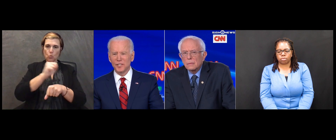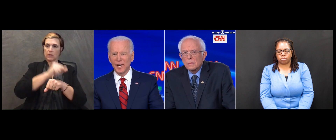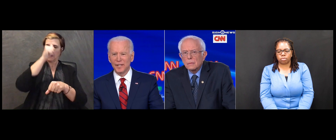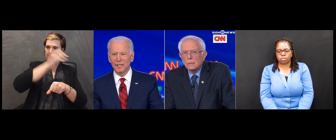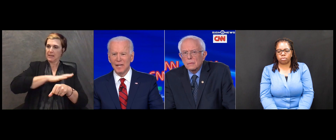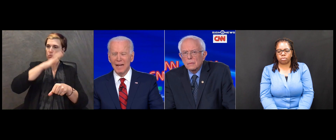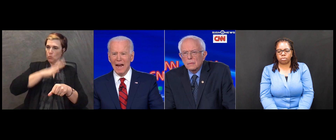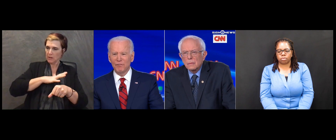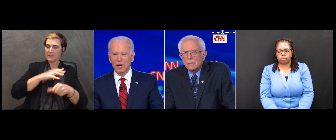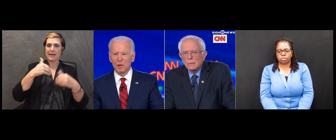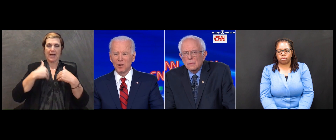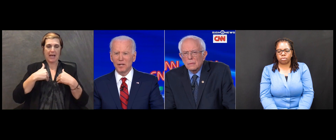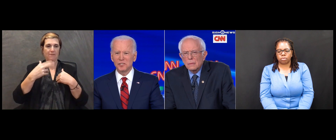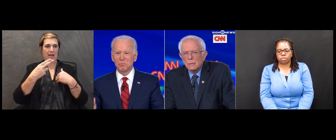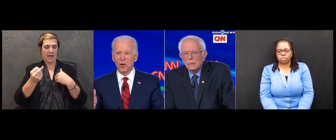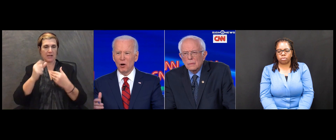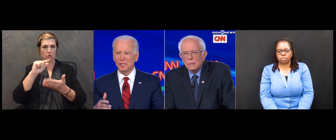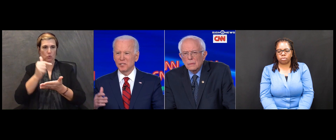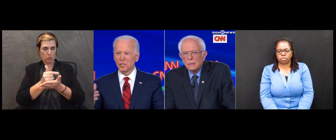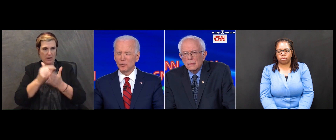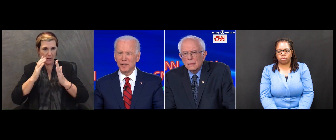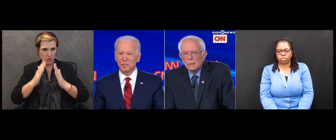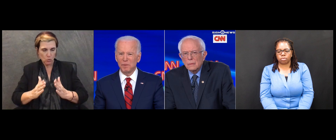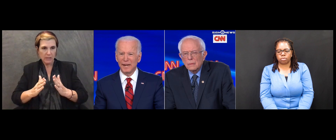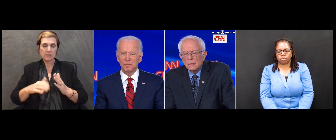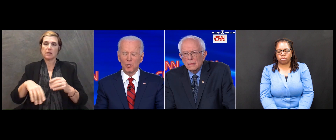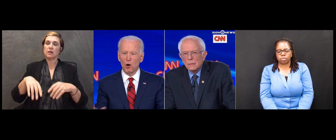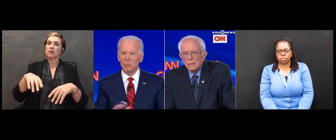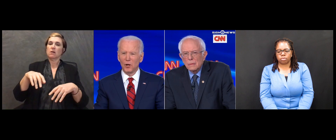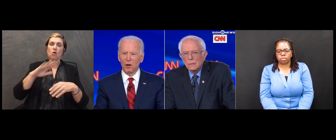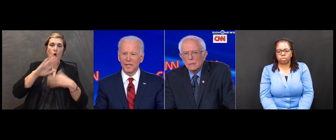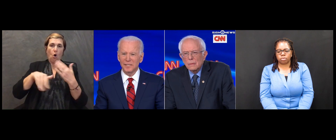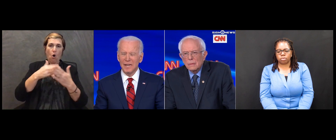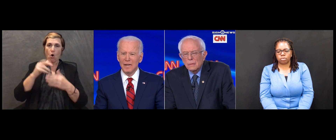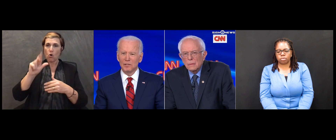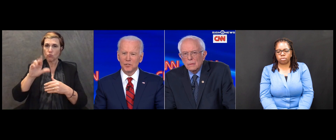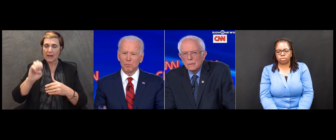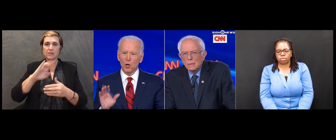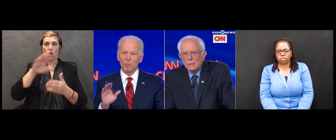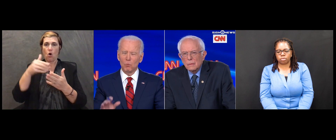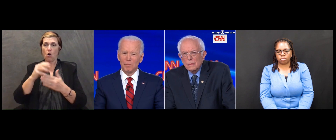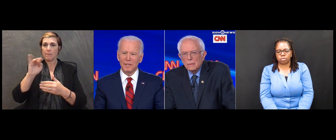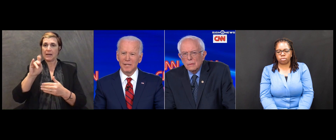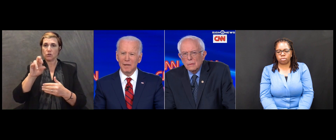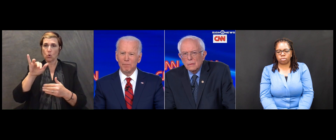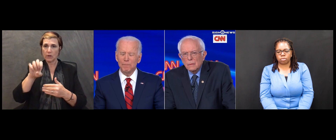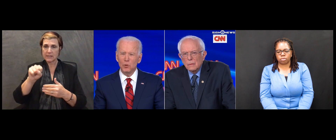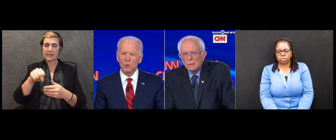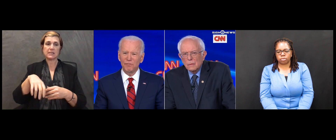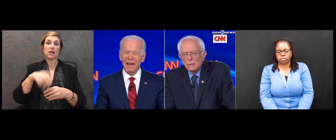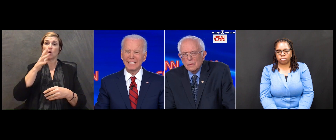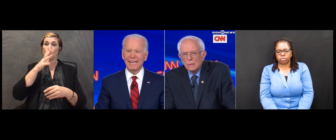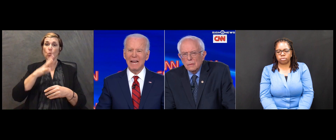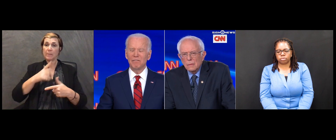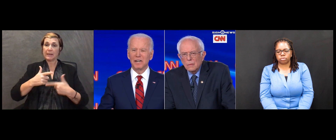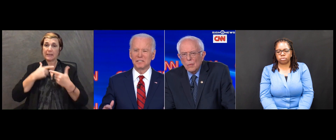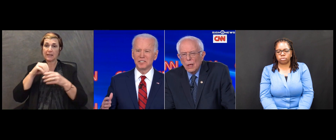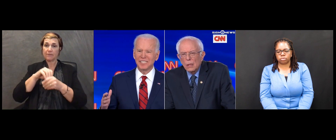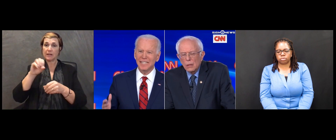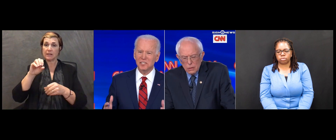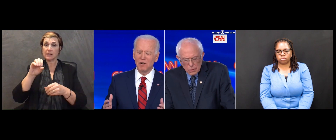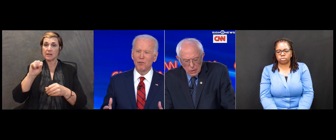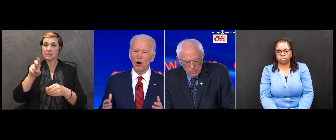school educated, African-Americans and minorities, including Hispanics, but all minorities, suburban women, people who, in fact, have